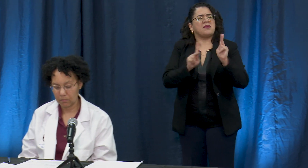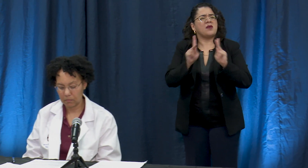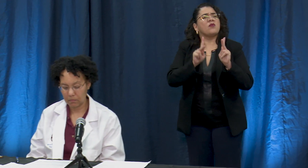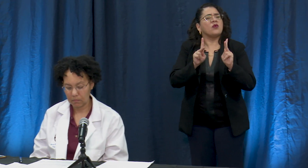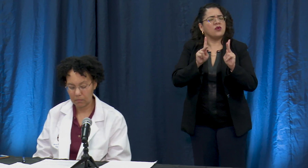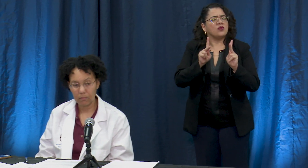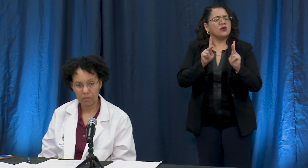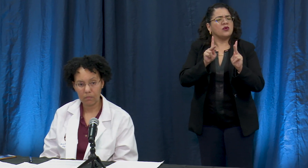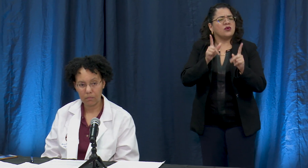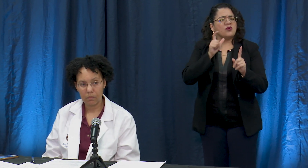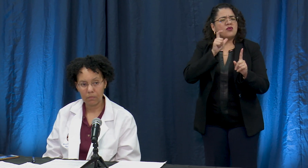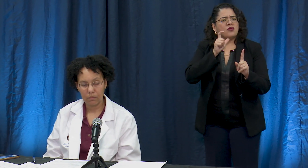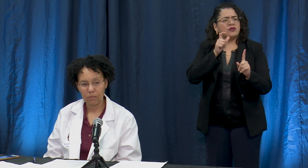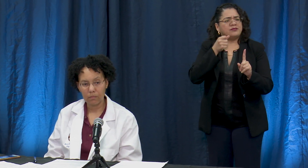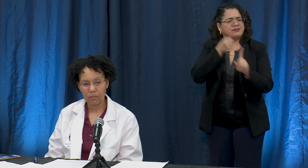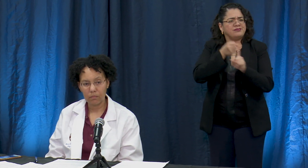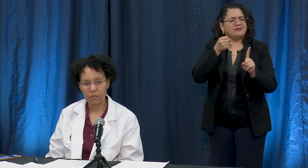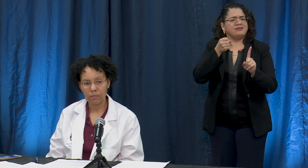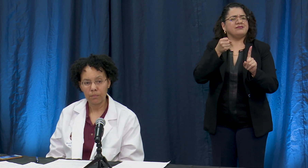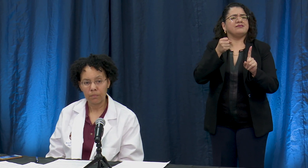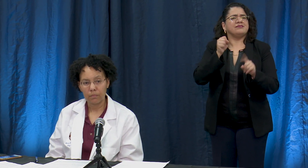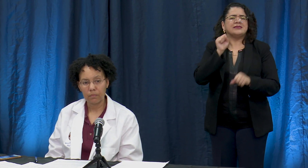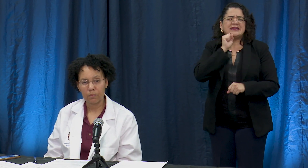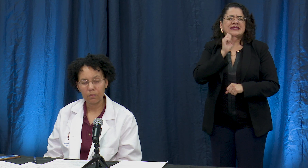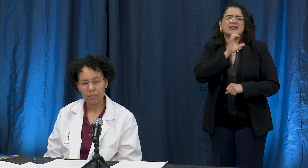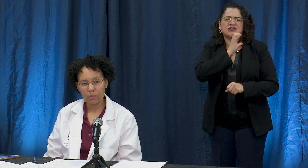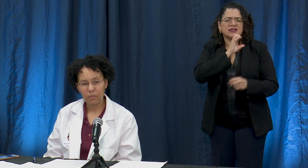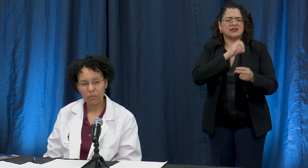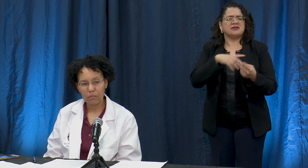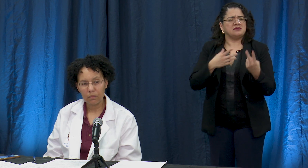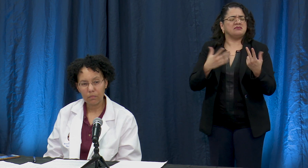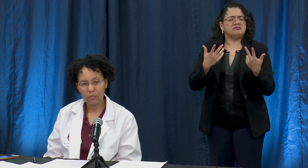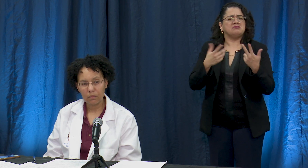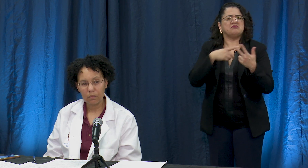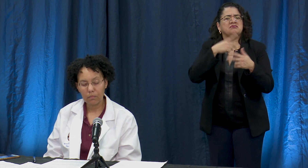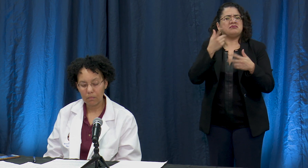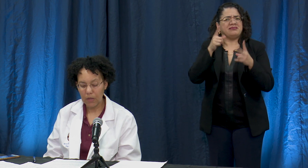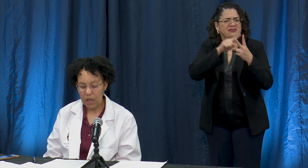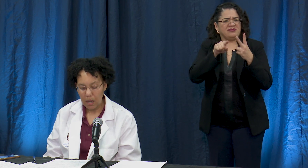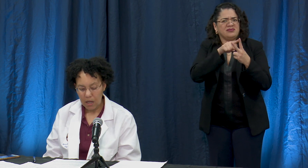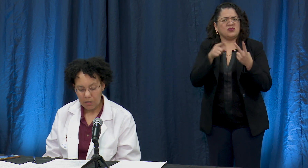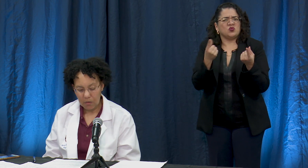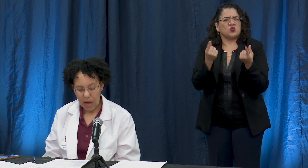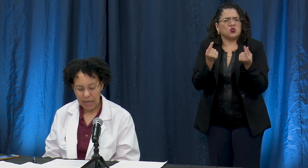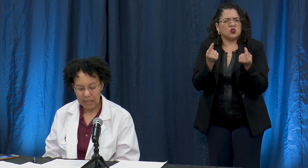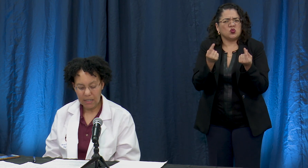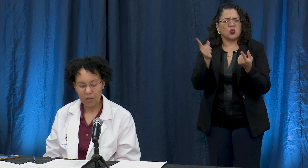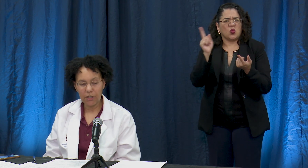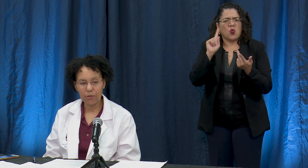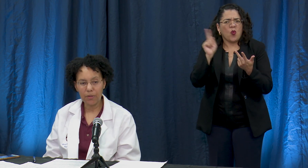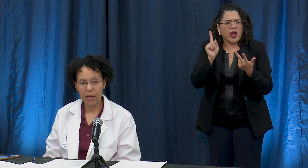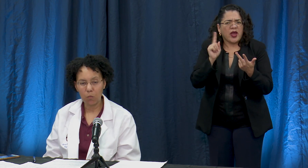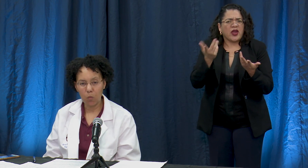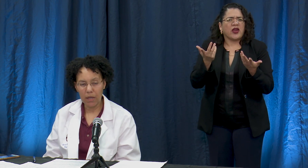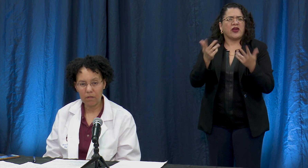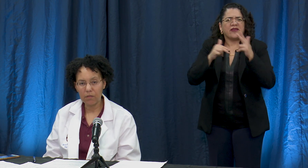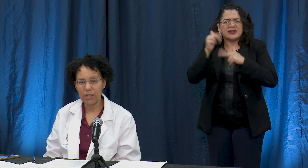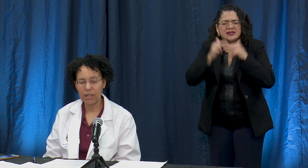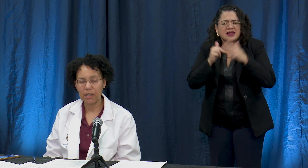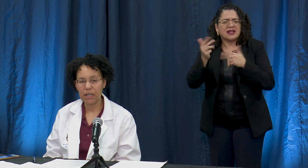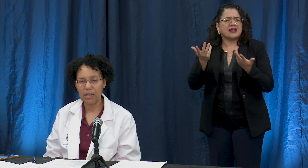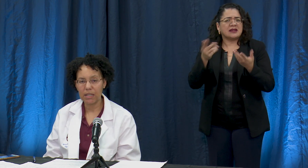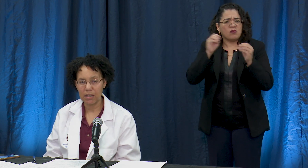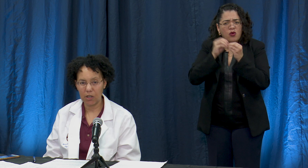protect the other patients there, and whether there may or may not be other cases pending? So I can tell you that one